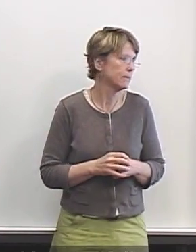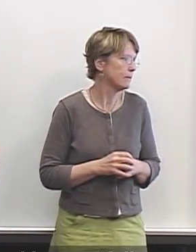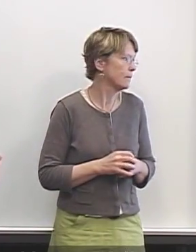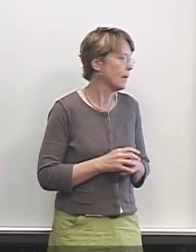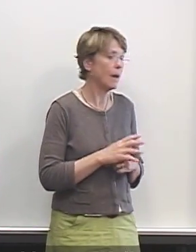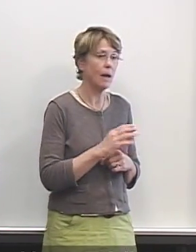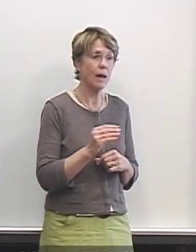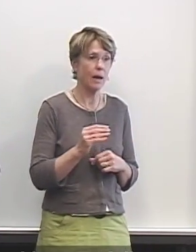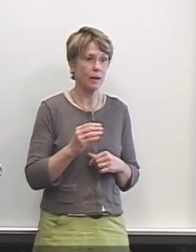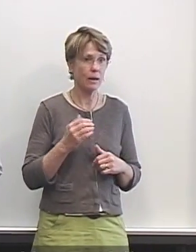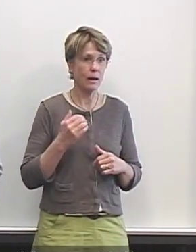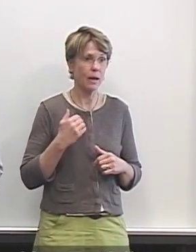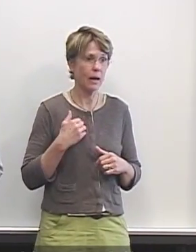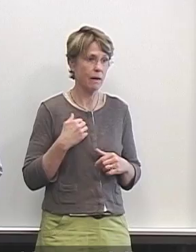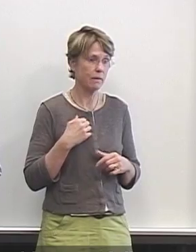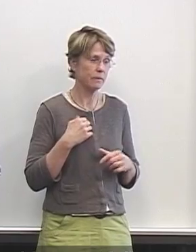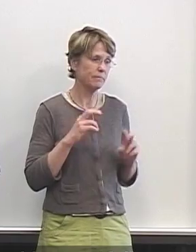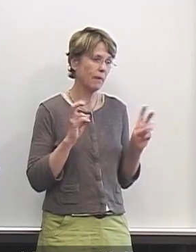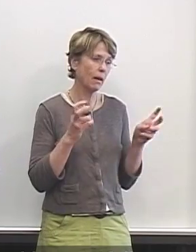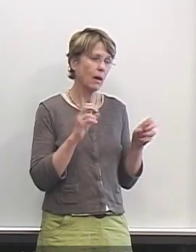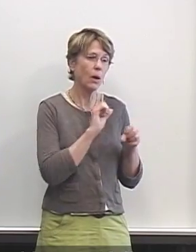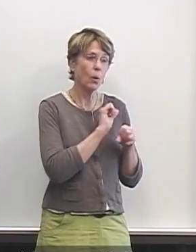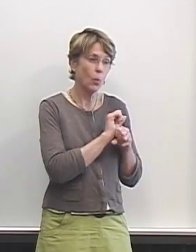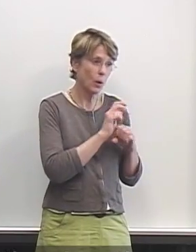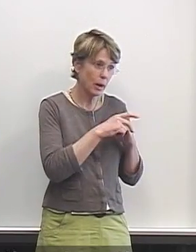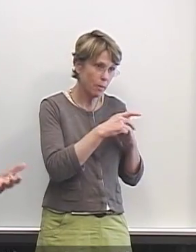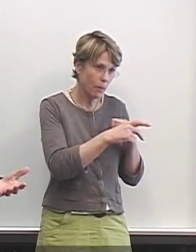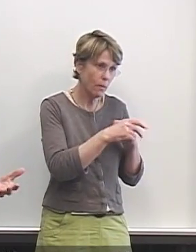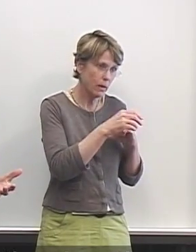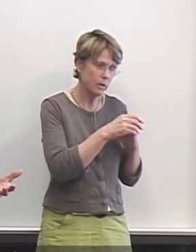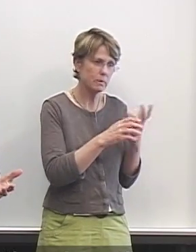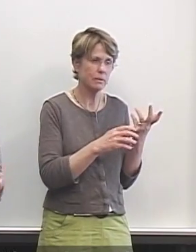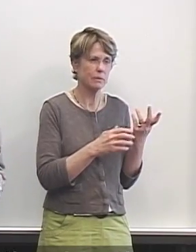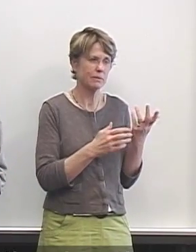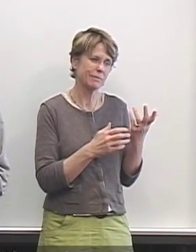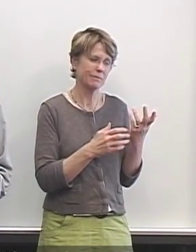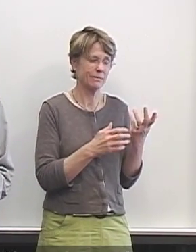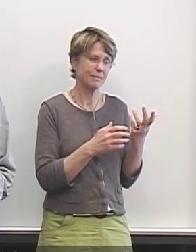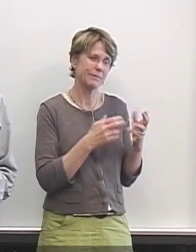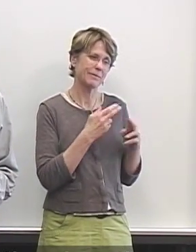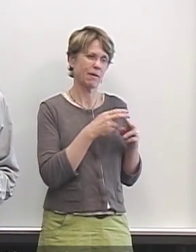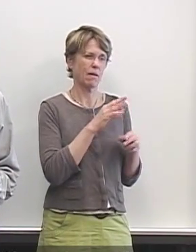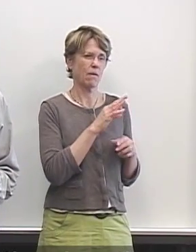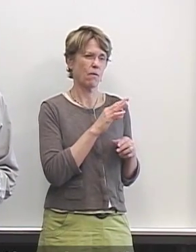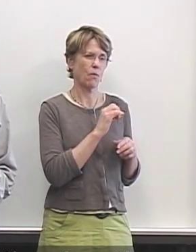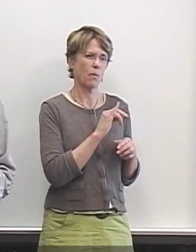And we have working portfolios. You might call those formative.